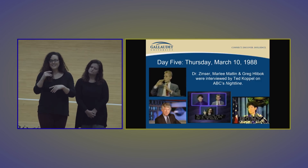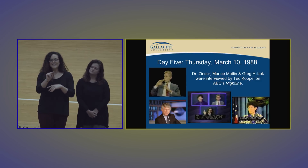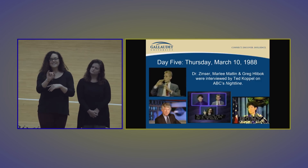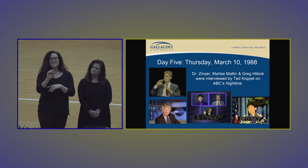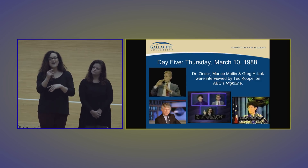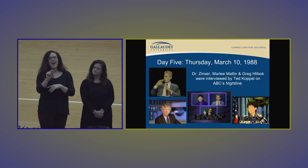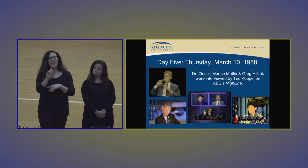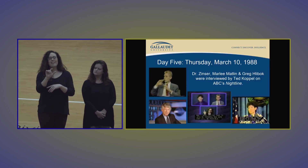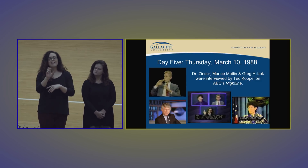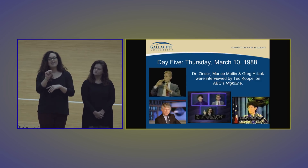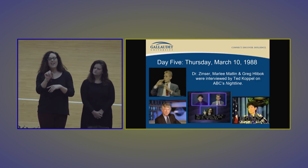this is an incredible day